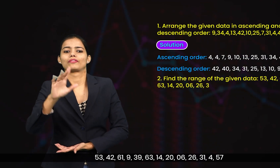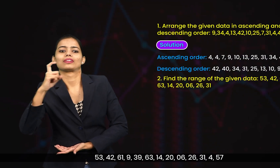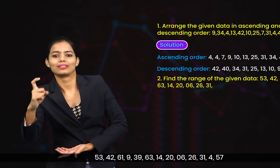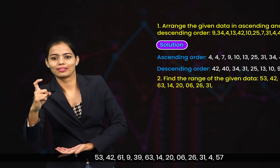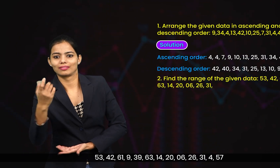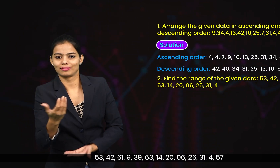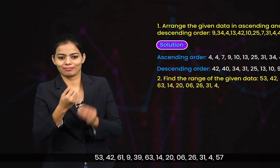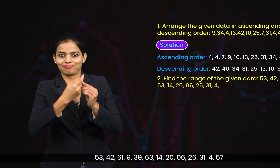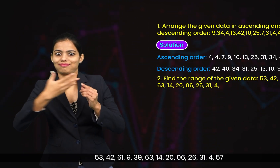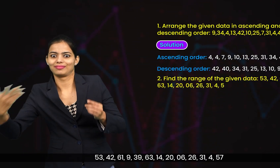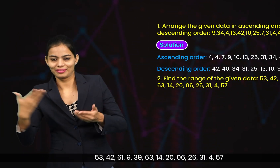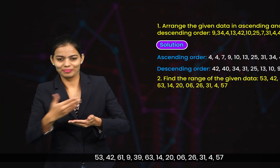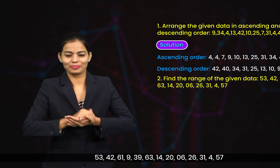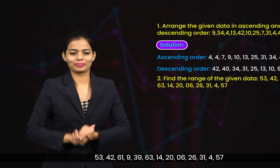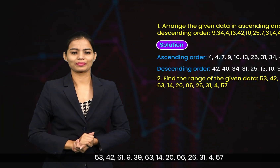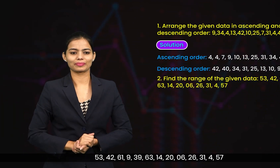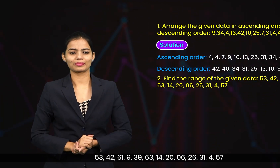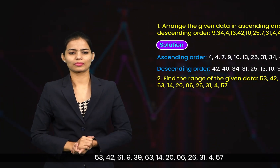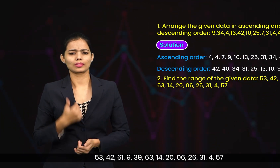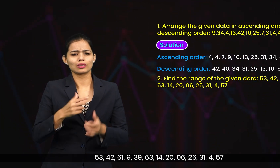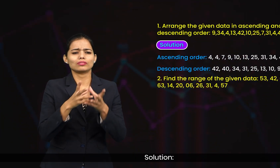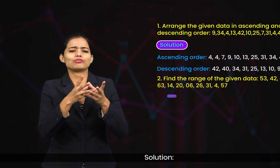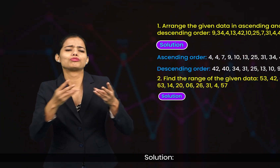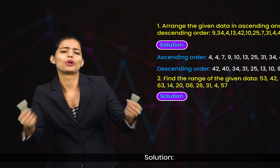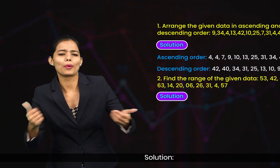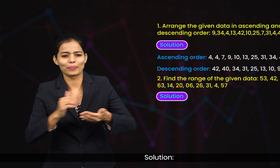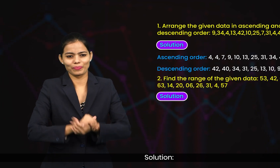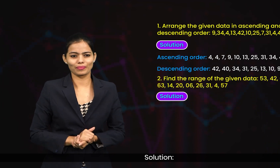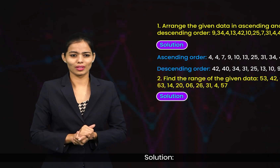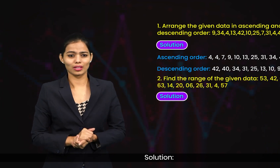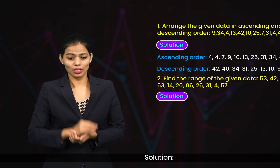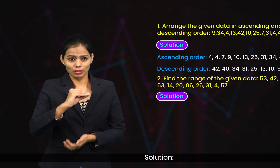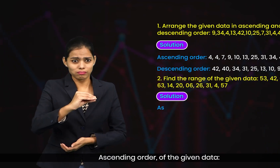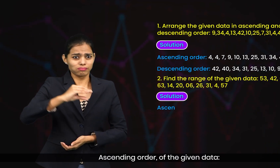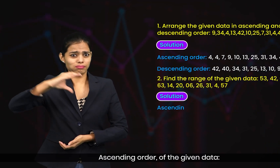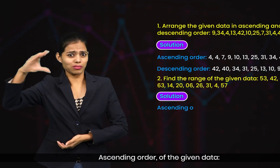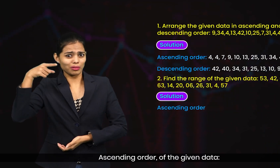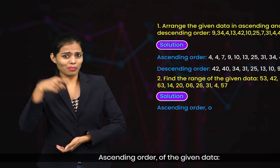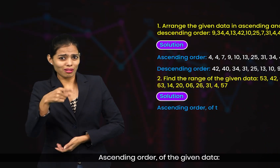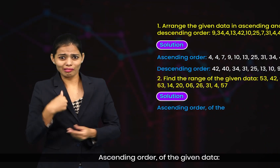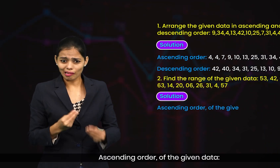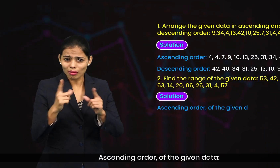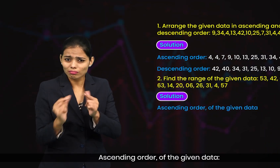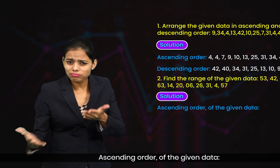31, 4, 57. Solution: ascending order of the given